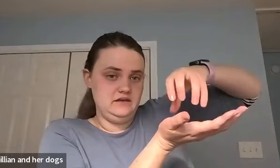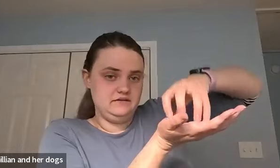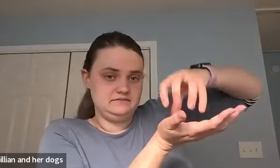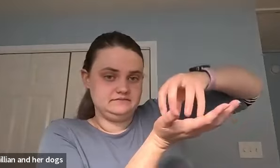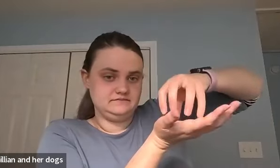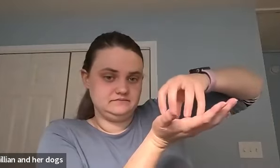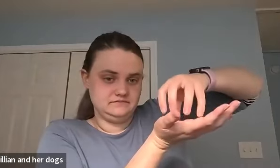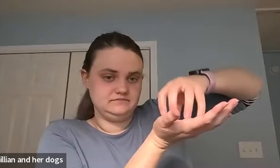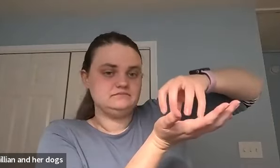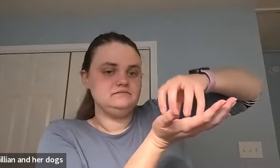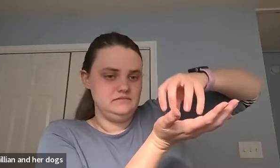Cake,